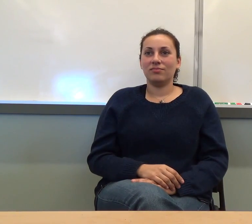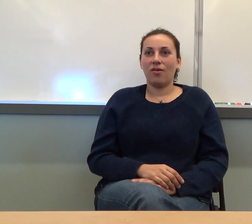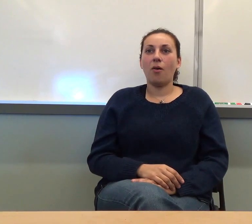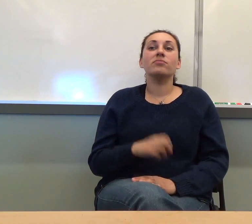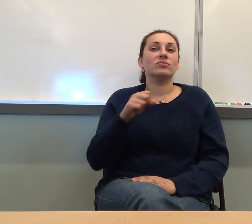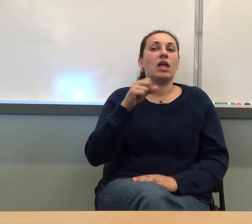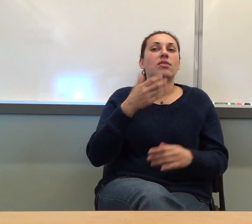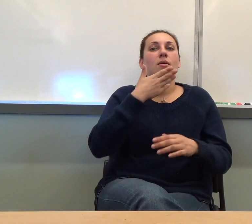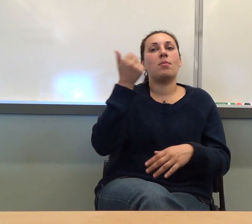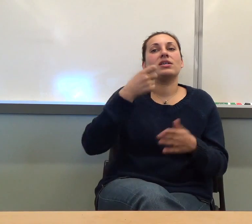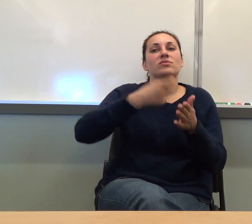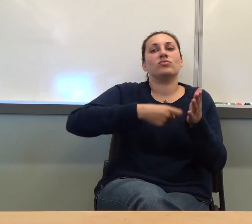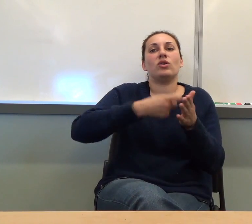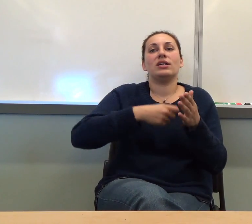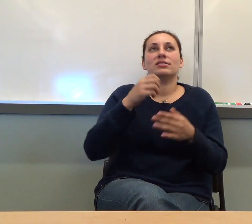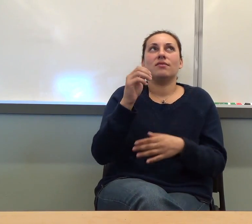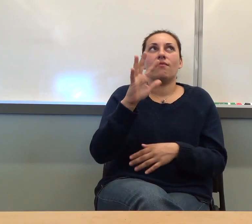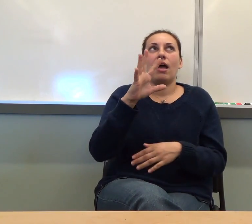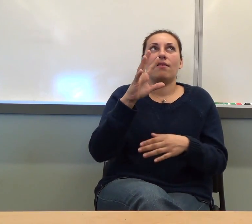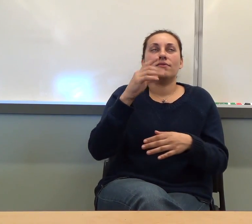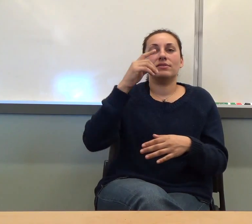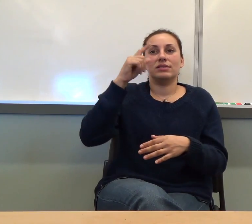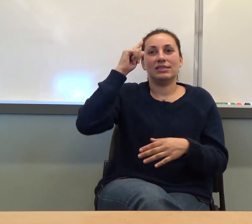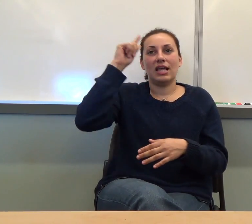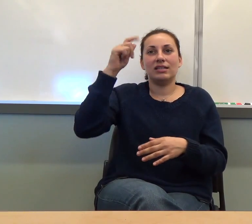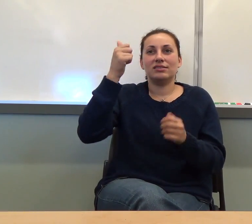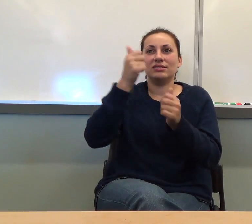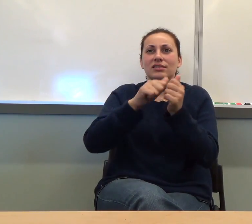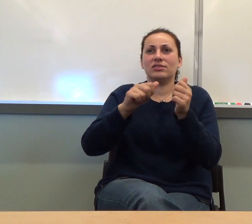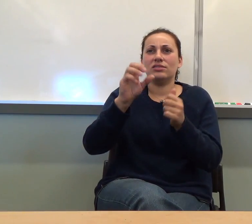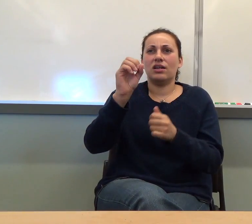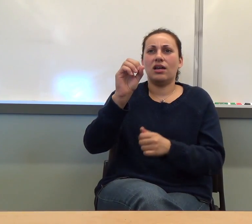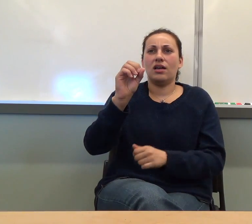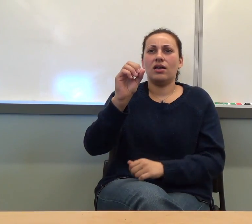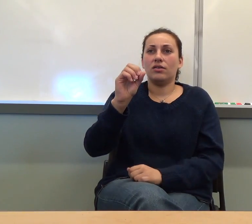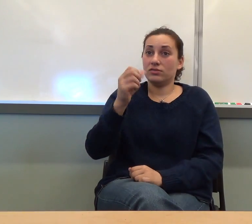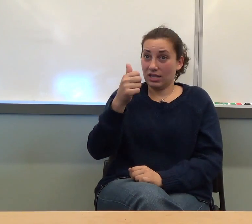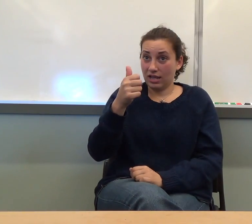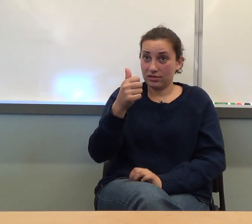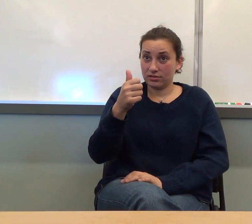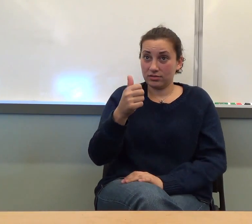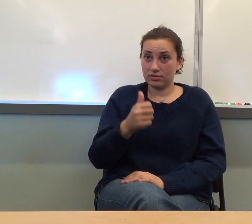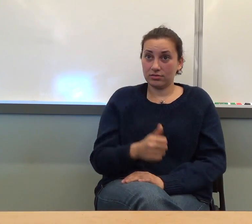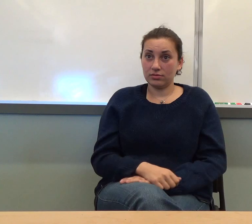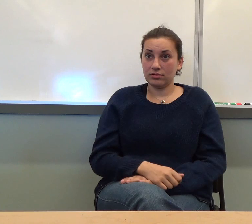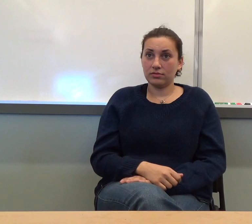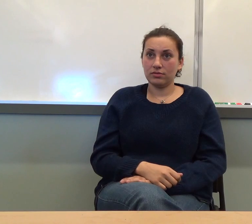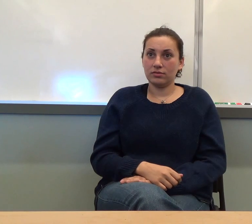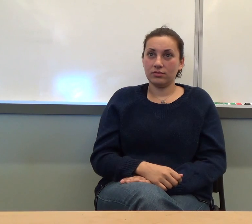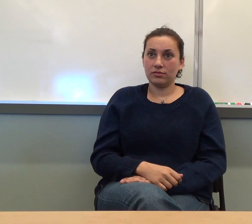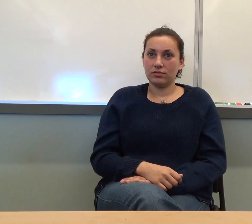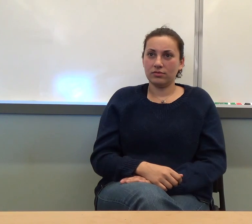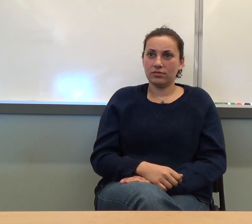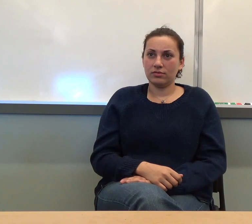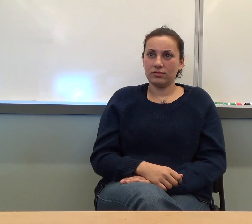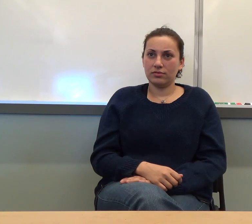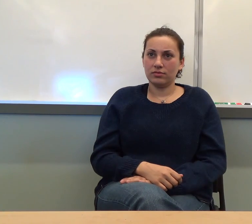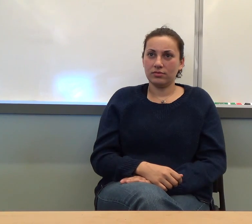Safeway. Just figure it out. Just save a few pennies here and there. Also, if you're going to Trader Joe's, go